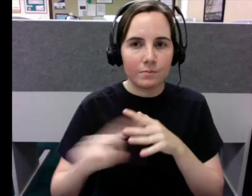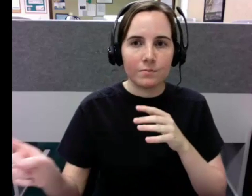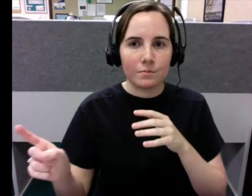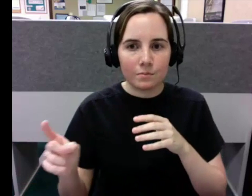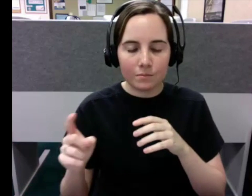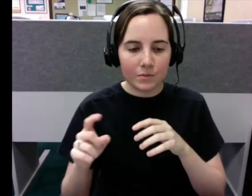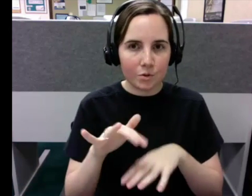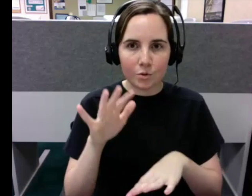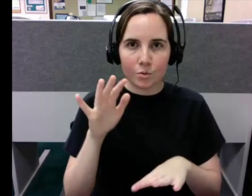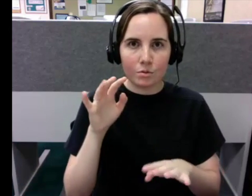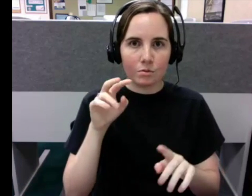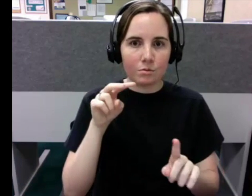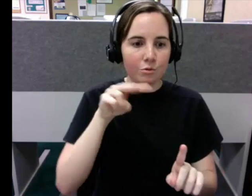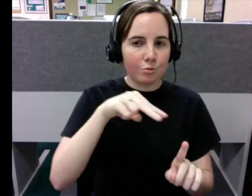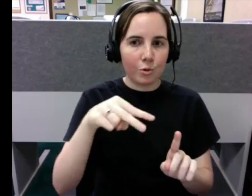SSI.